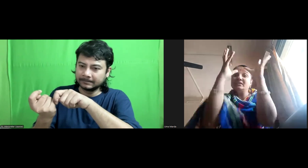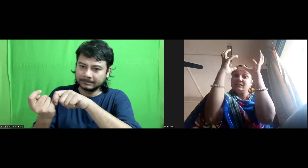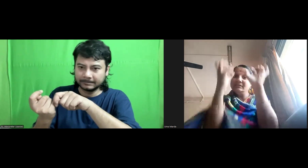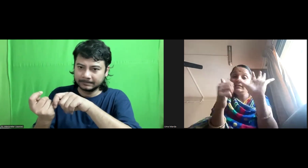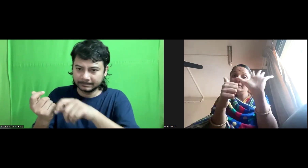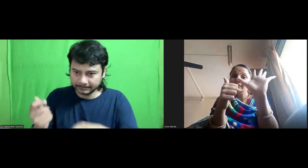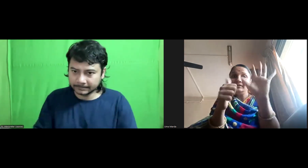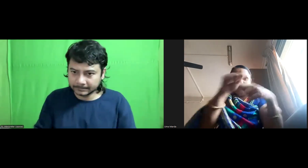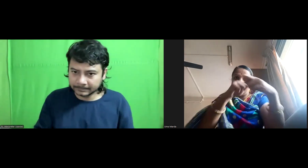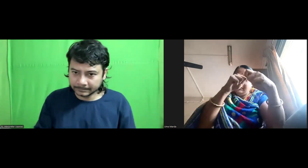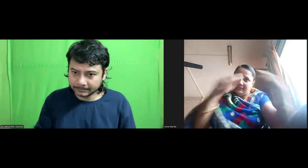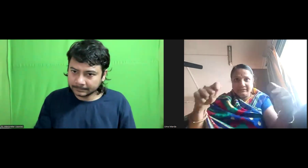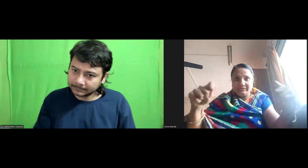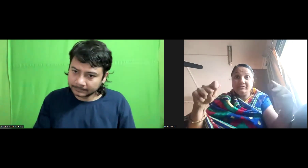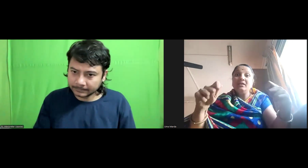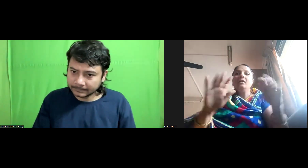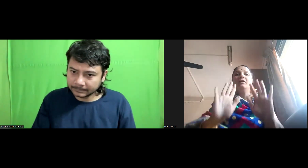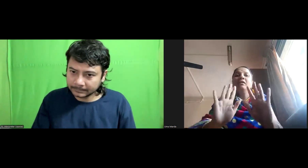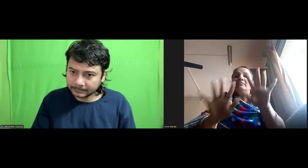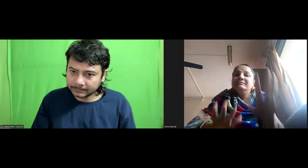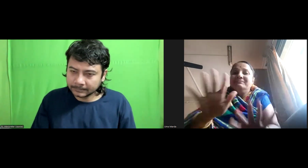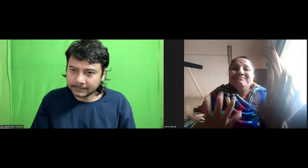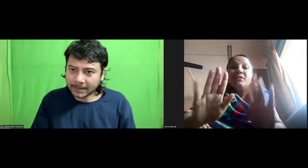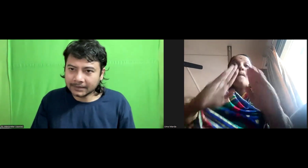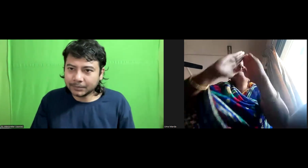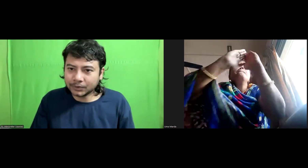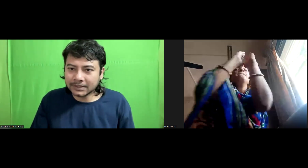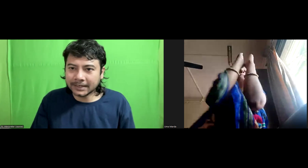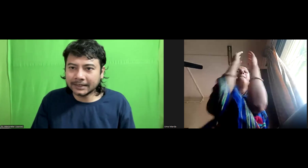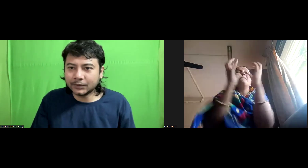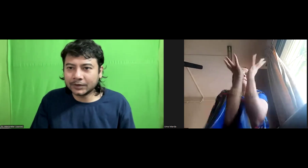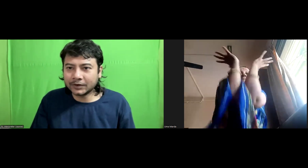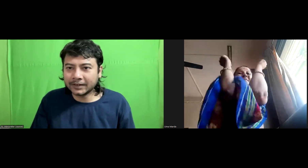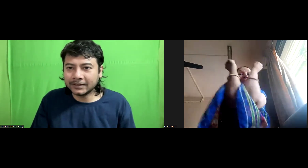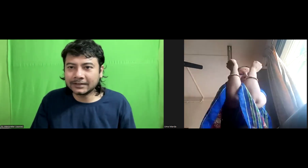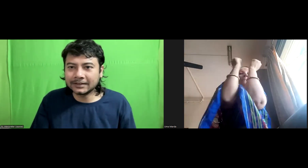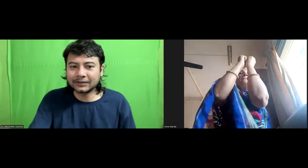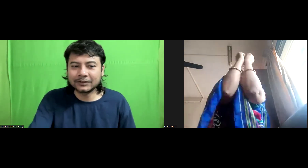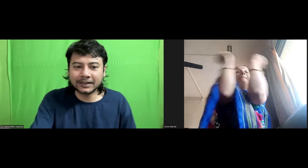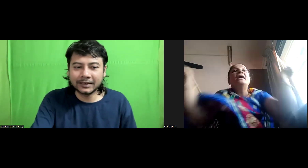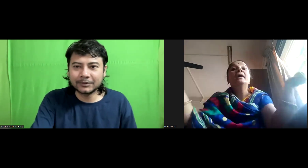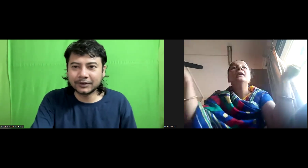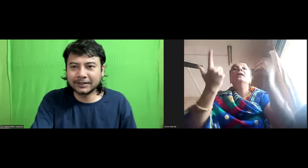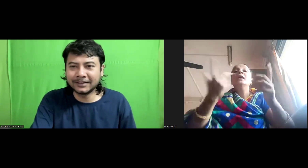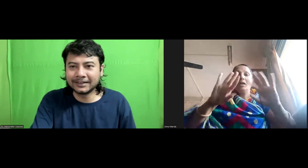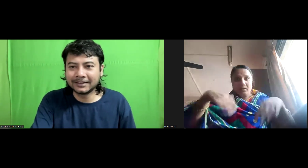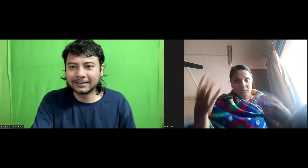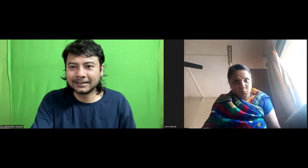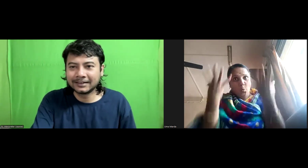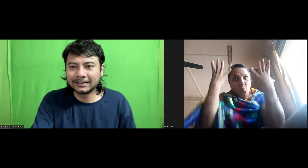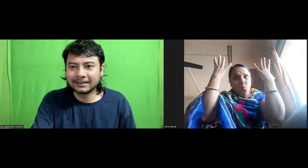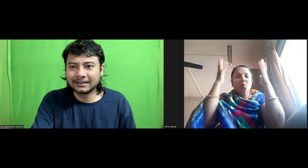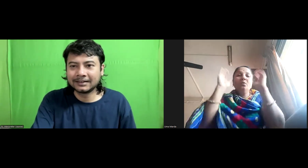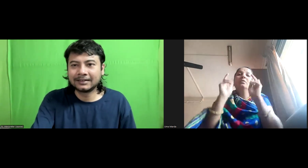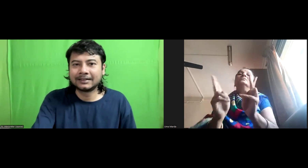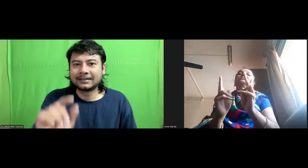and by crawling, he entered. Mataji, both are signing. You were talking. He is also signing. I'm sorry. I start